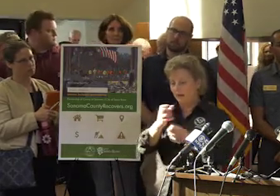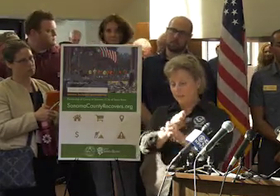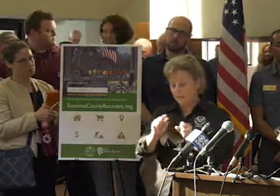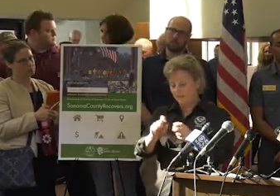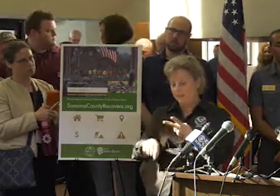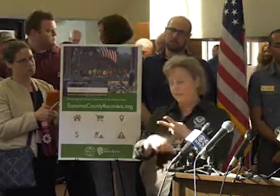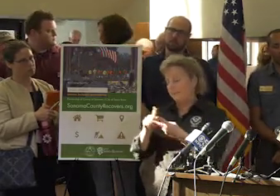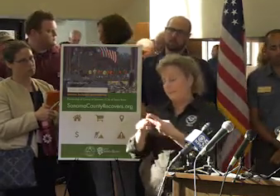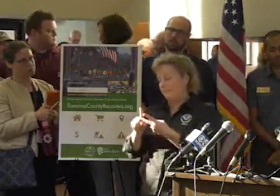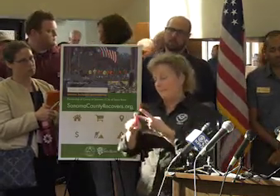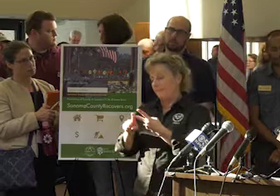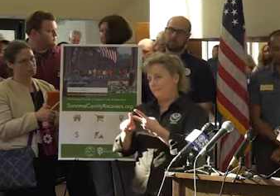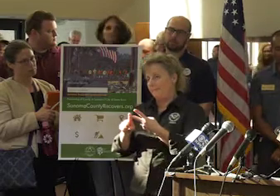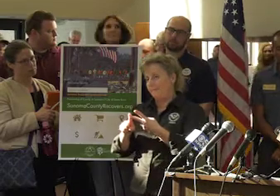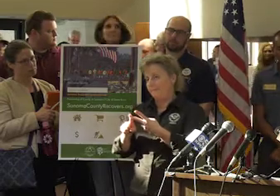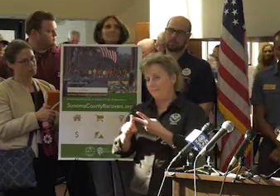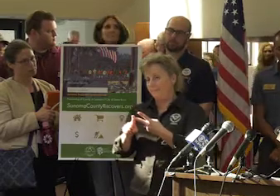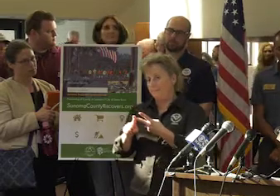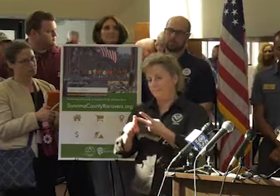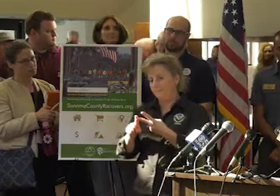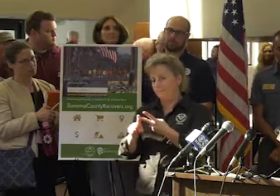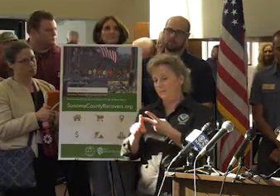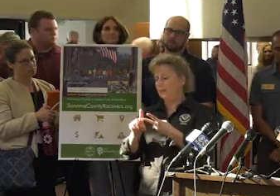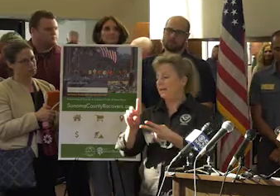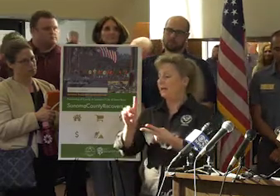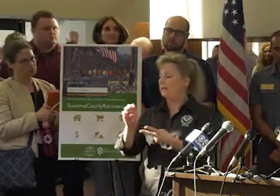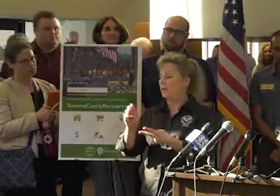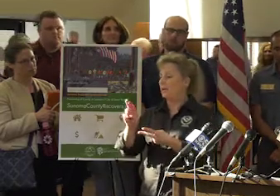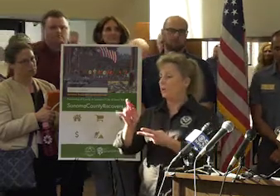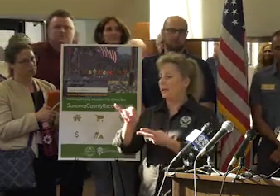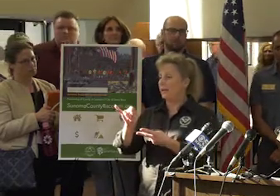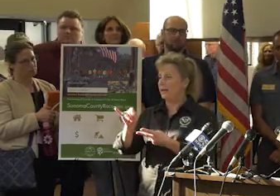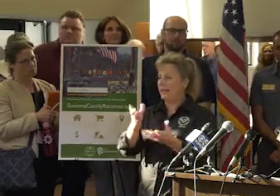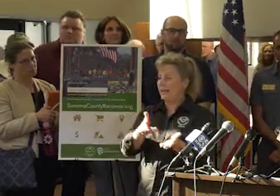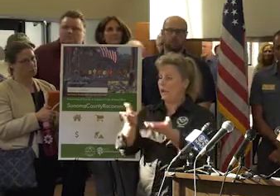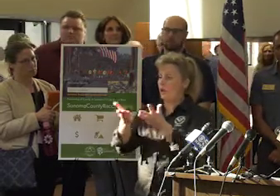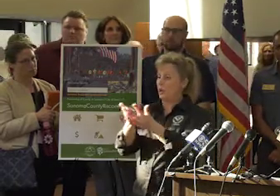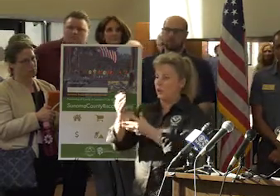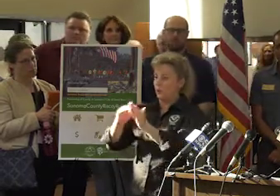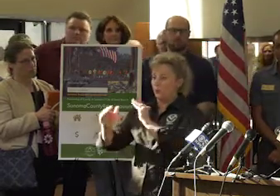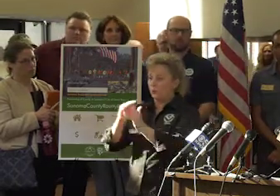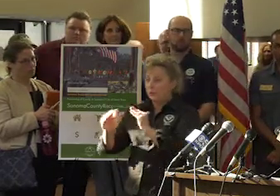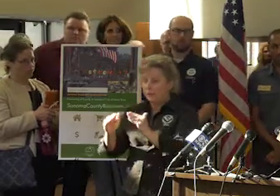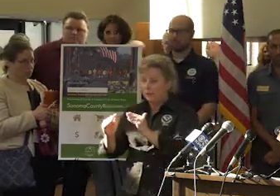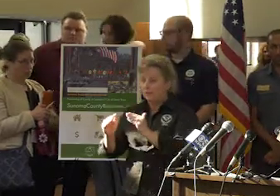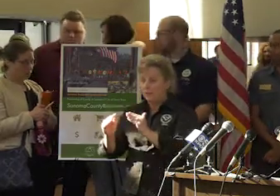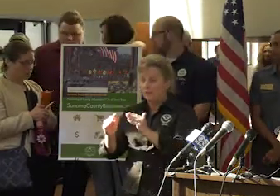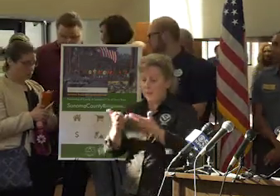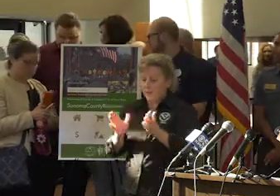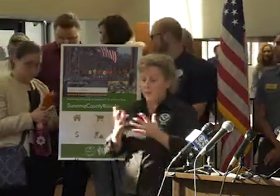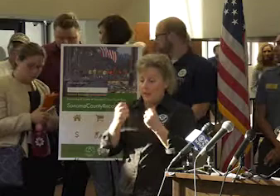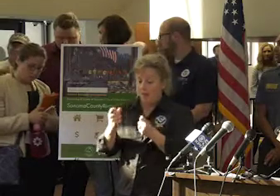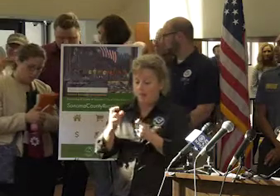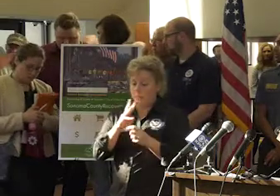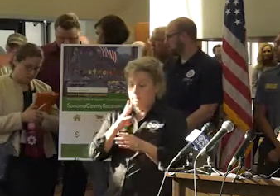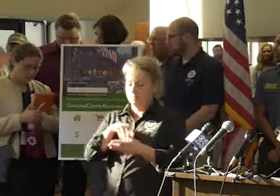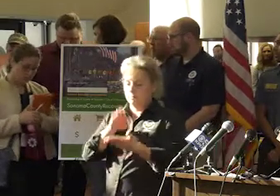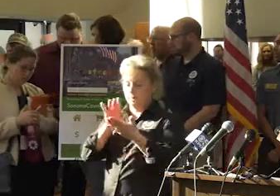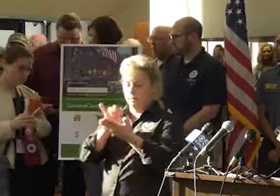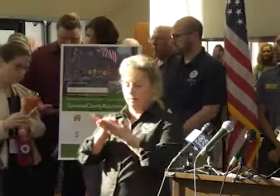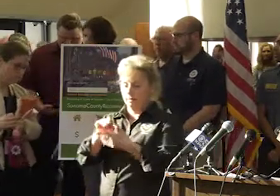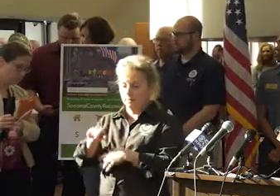the second is about the transport of debris through the community. So maybe if public health can speak